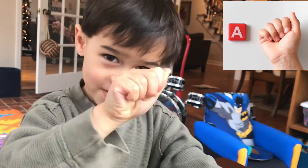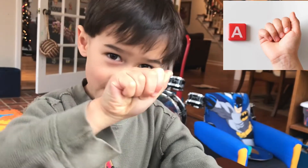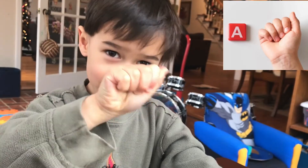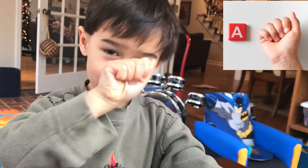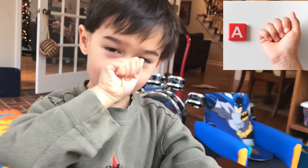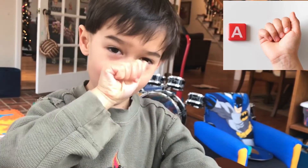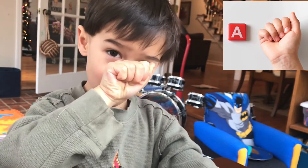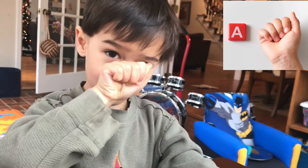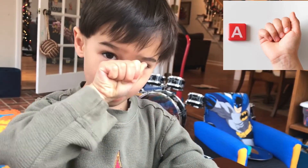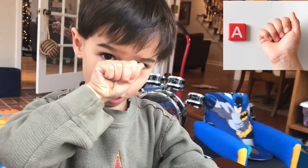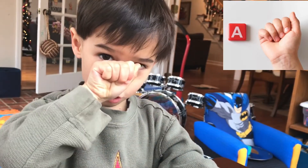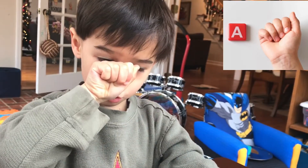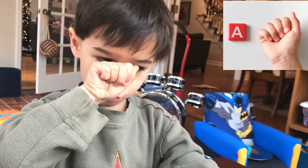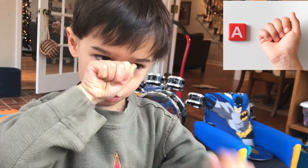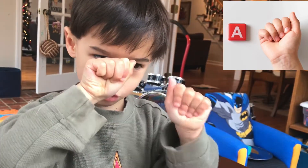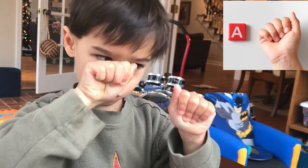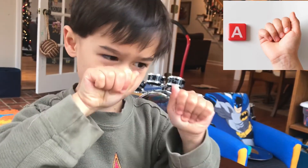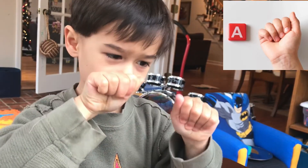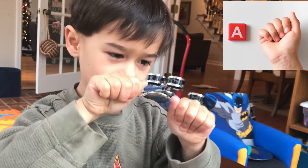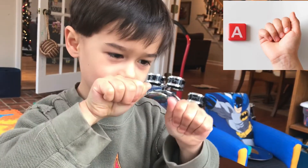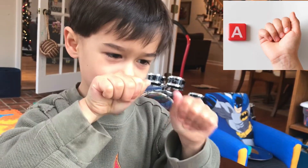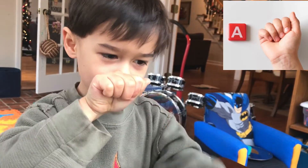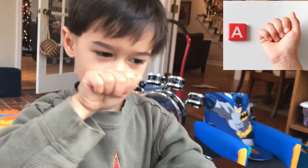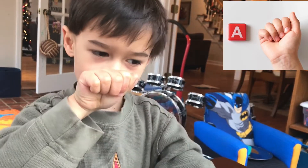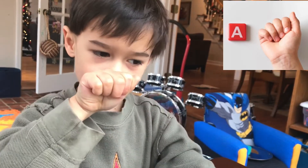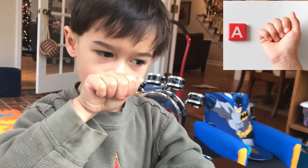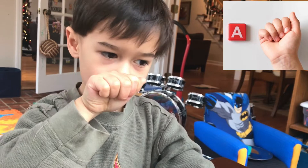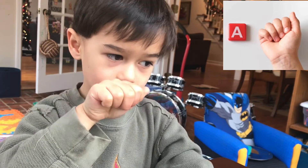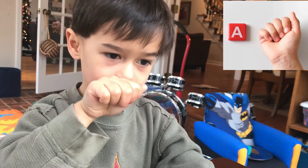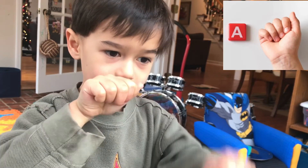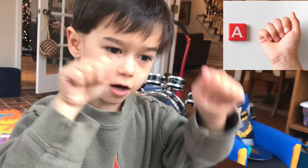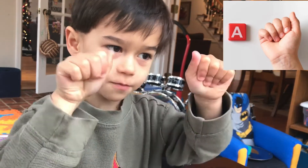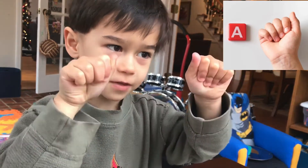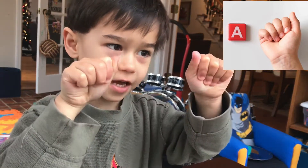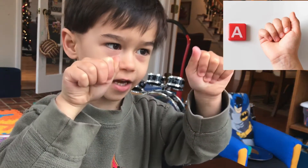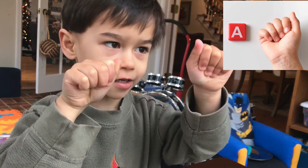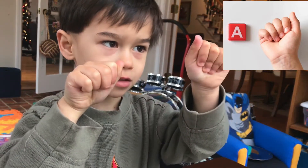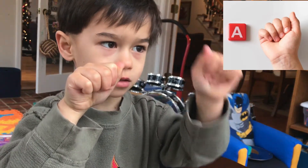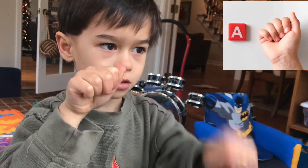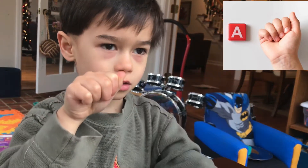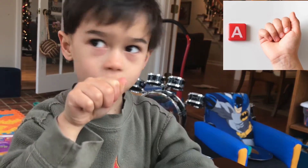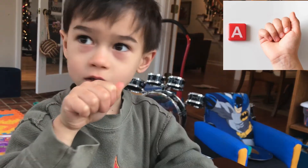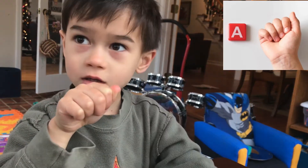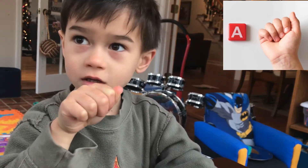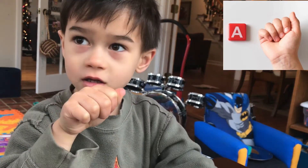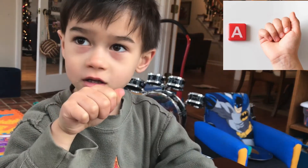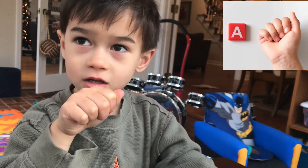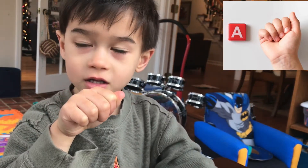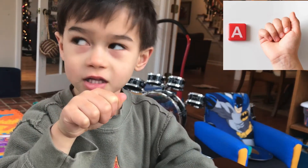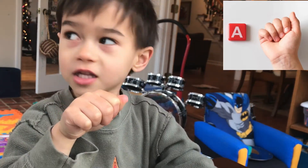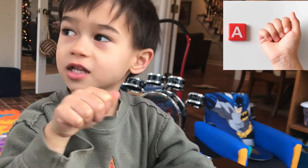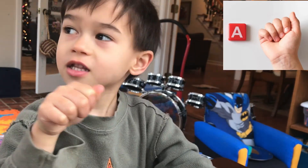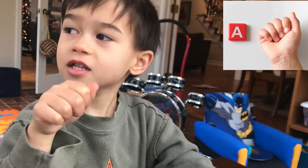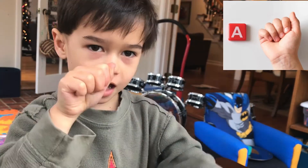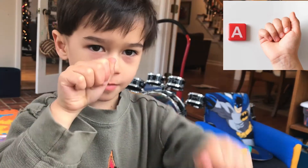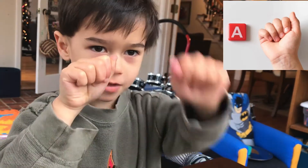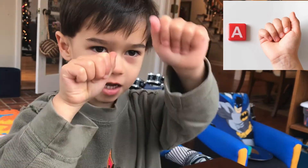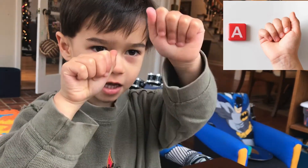Like apple. Apple? And what else? Airplane. That's right! Ambulance?